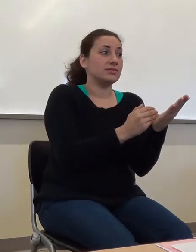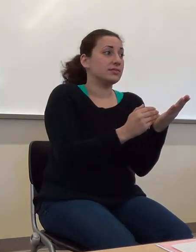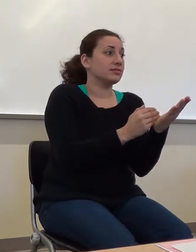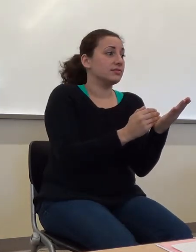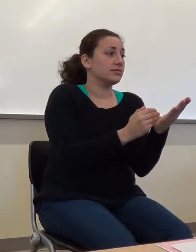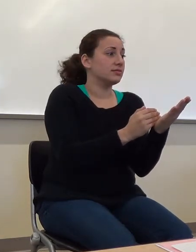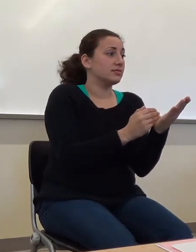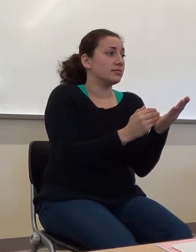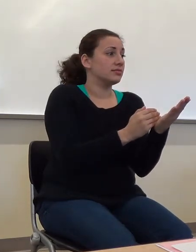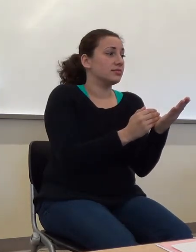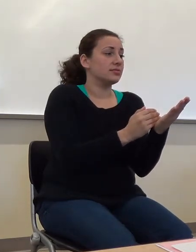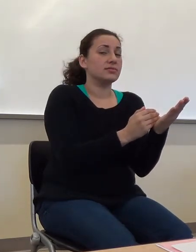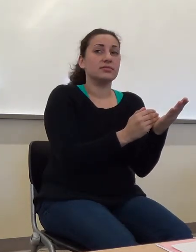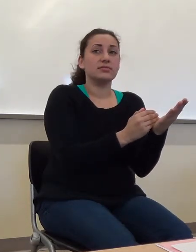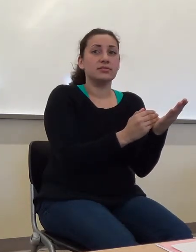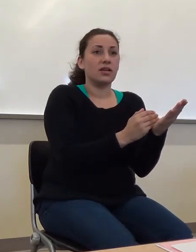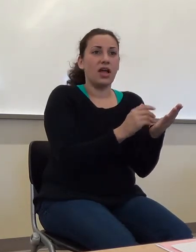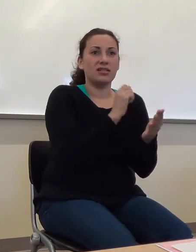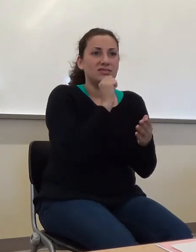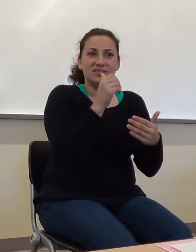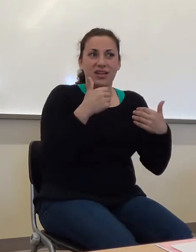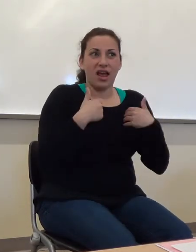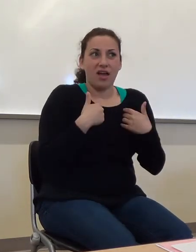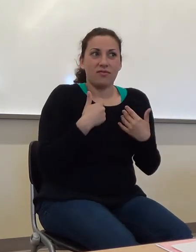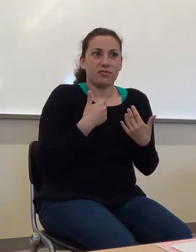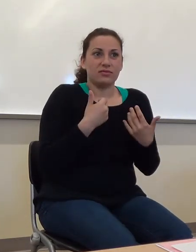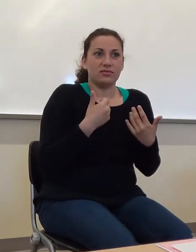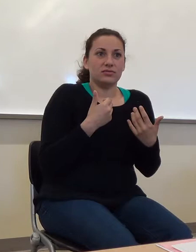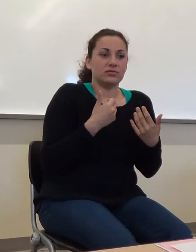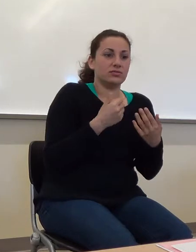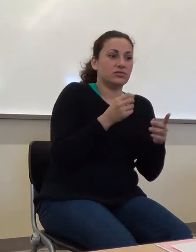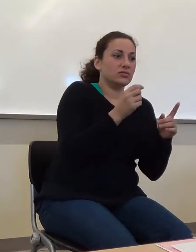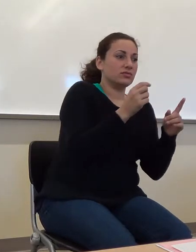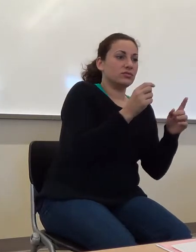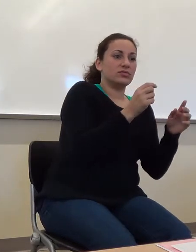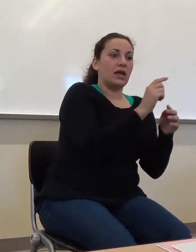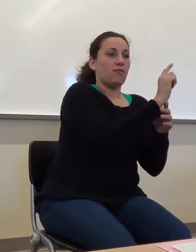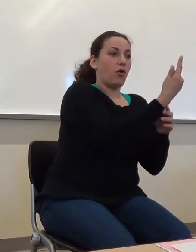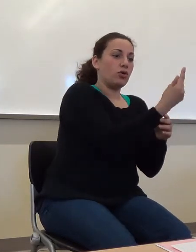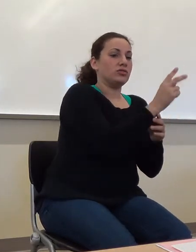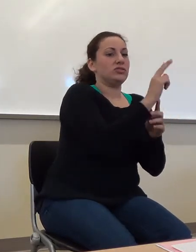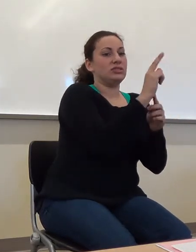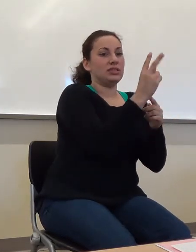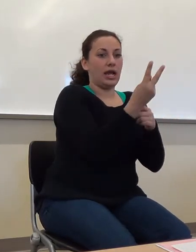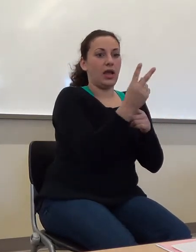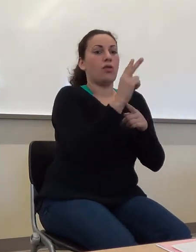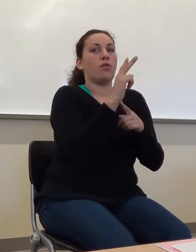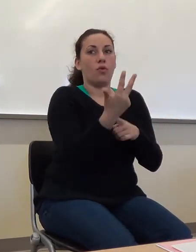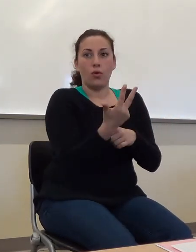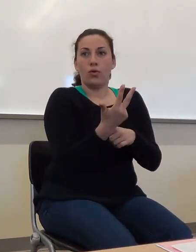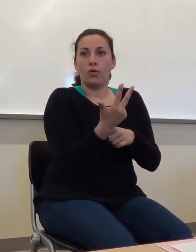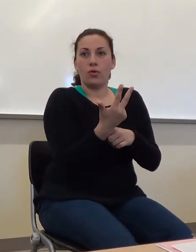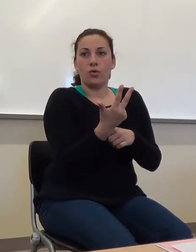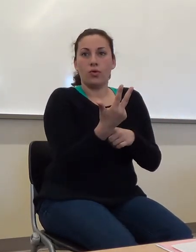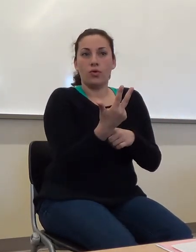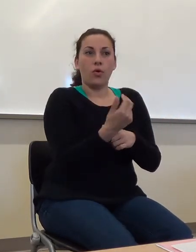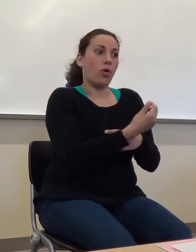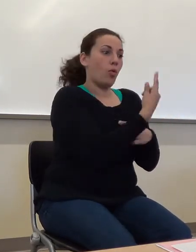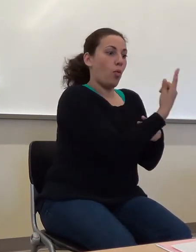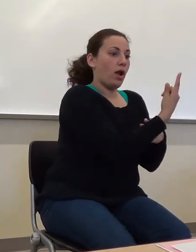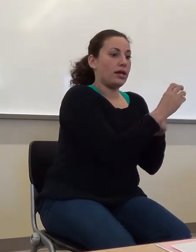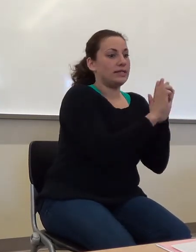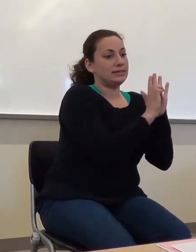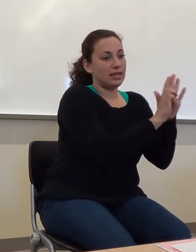didn't have the ones that said first, second, third, or one example,